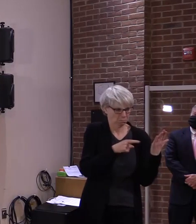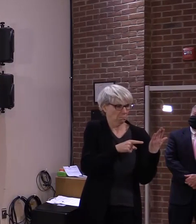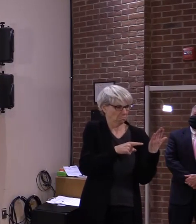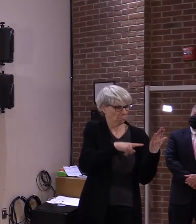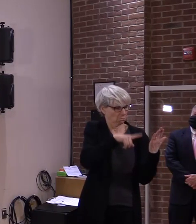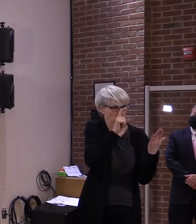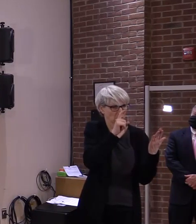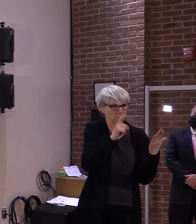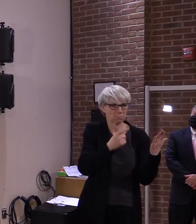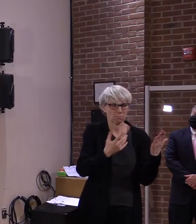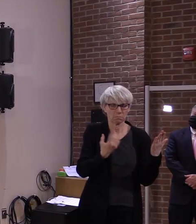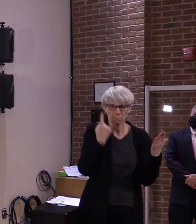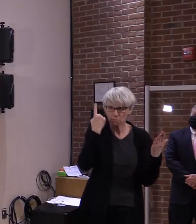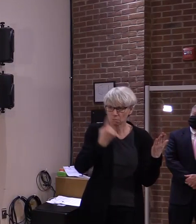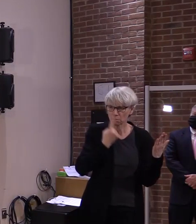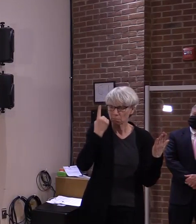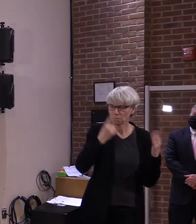question,